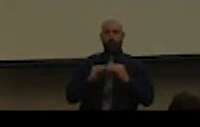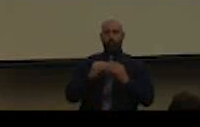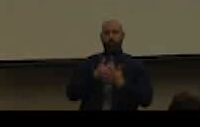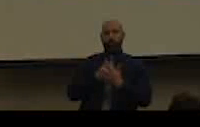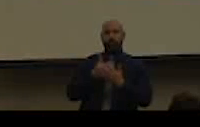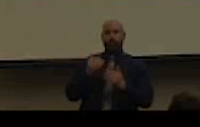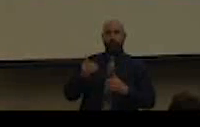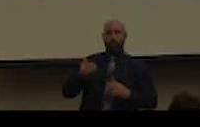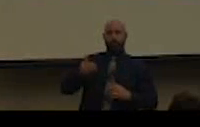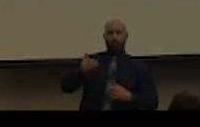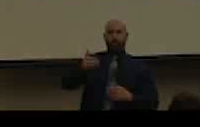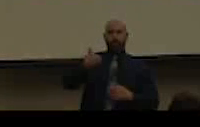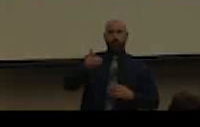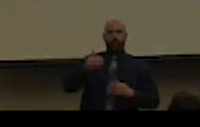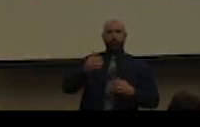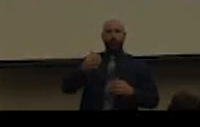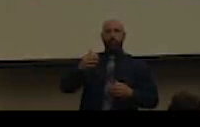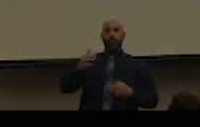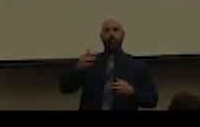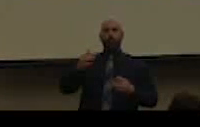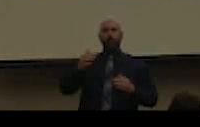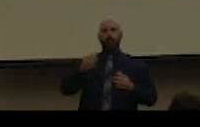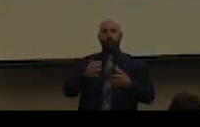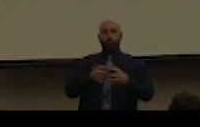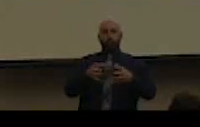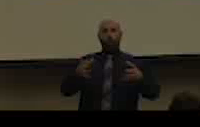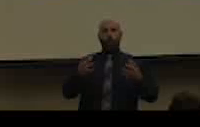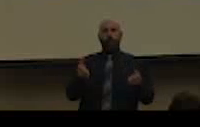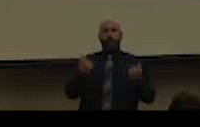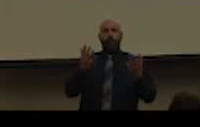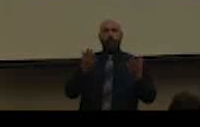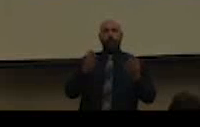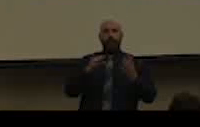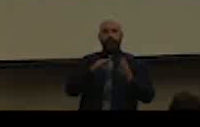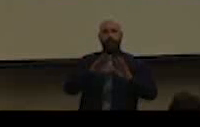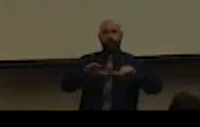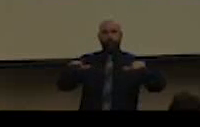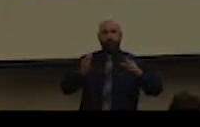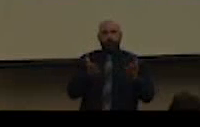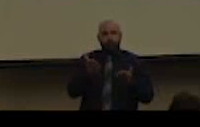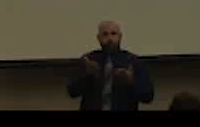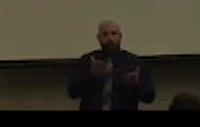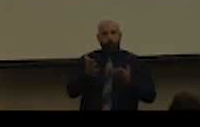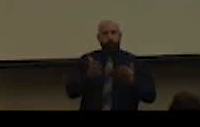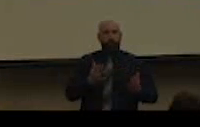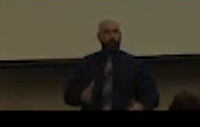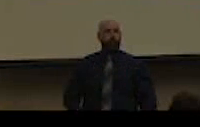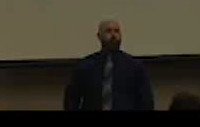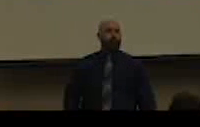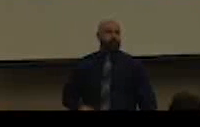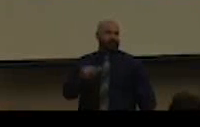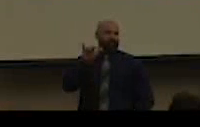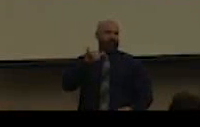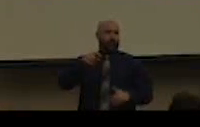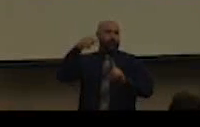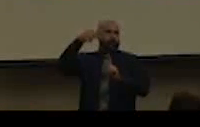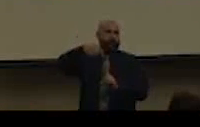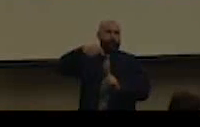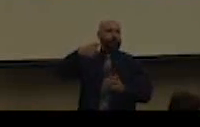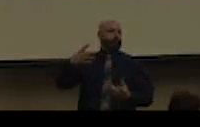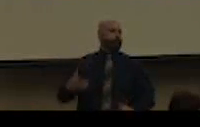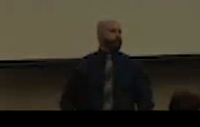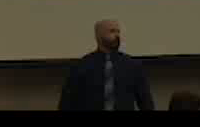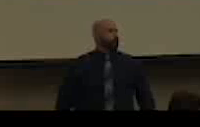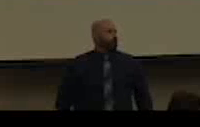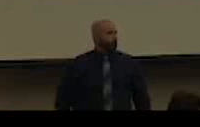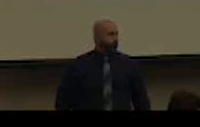children in need. Others should certainly add to that if you feel like I've missed any major headlines, but that's my elevator speech. Hi,